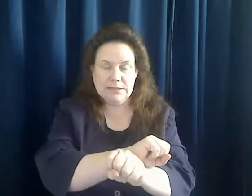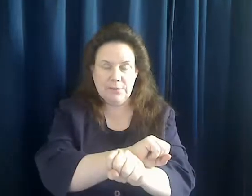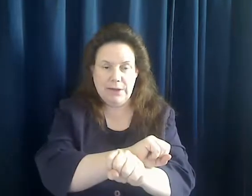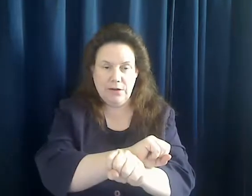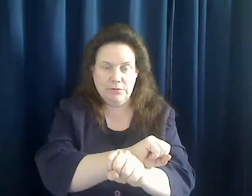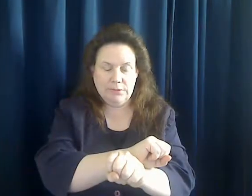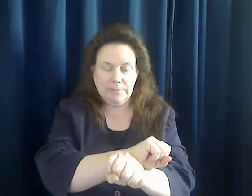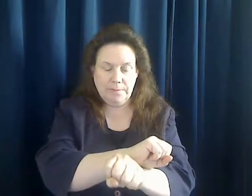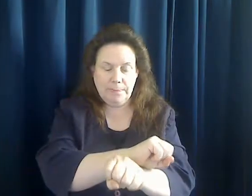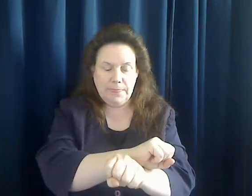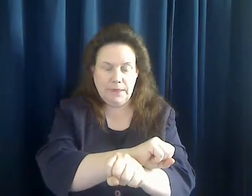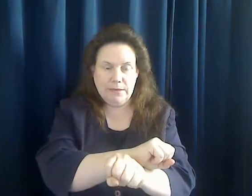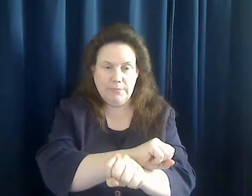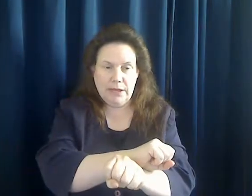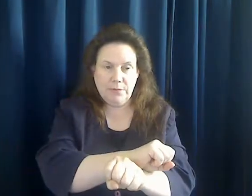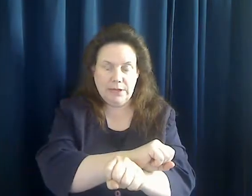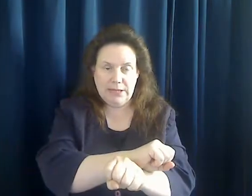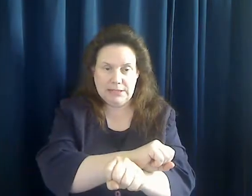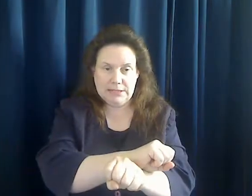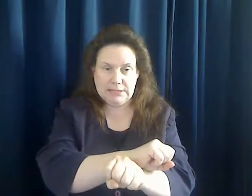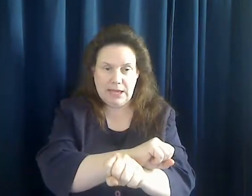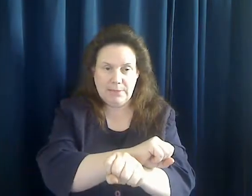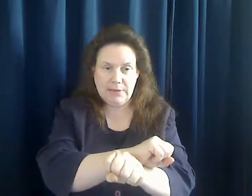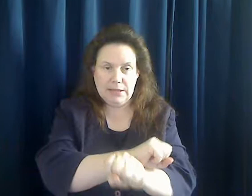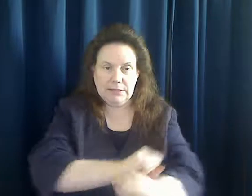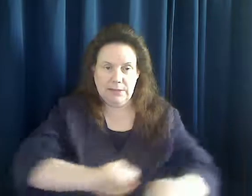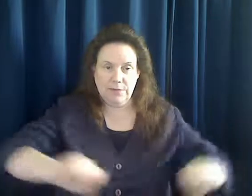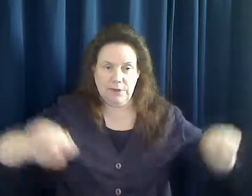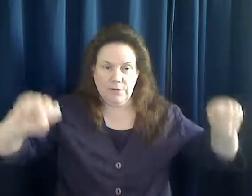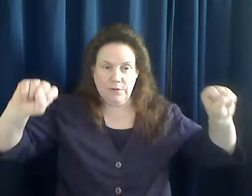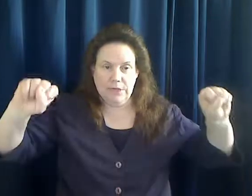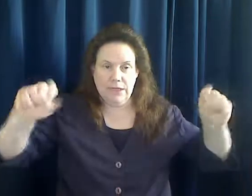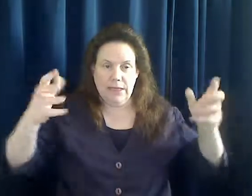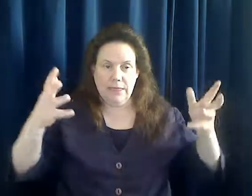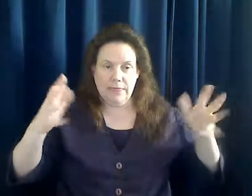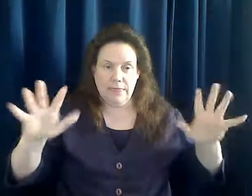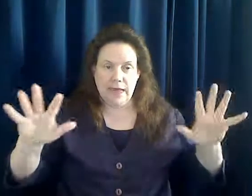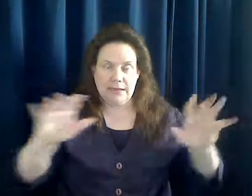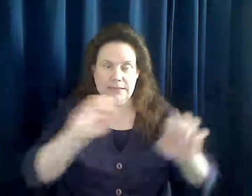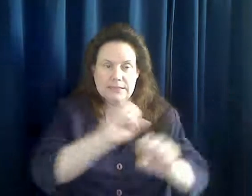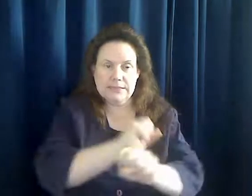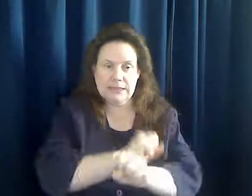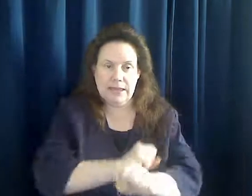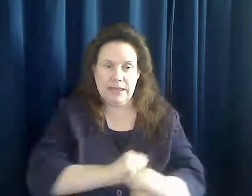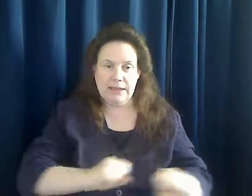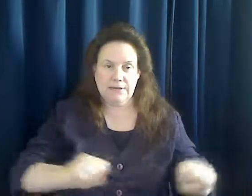are bound, my right hand is on top, and they break free, that